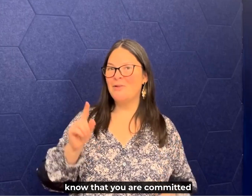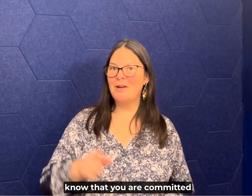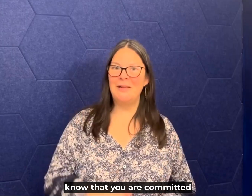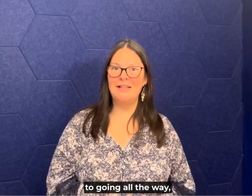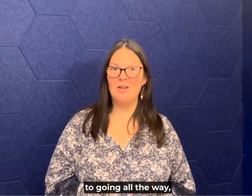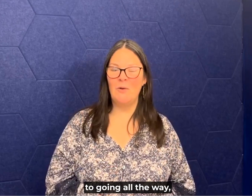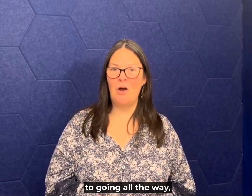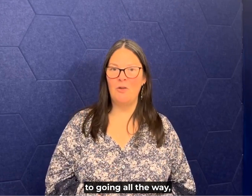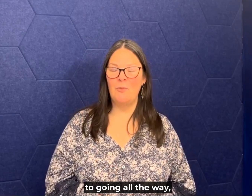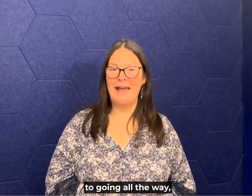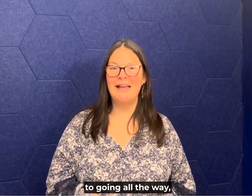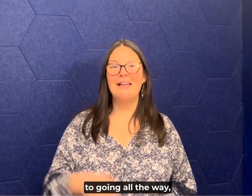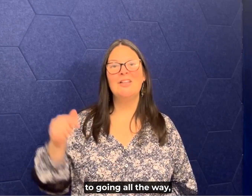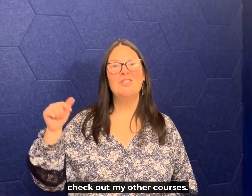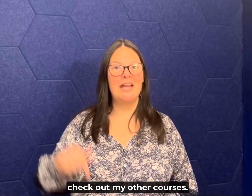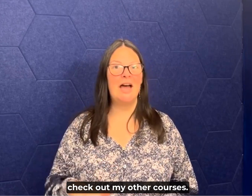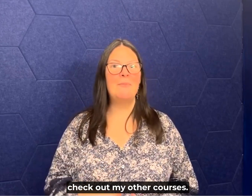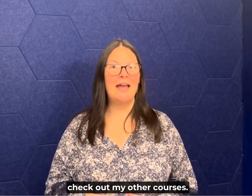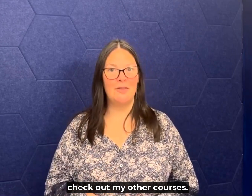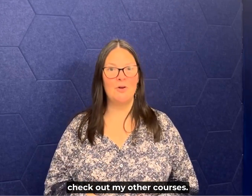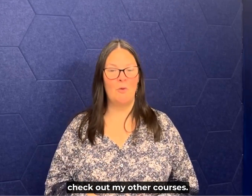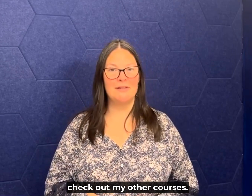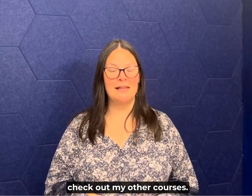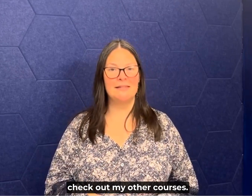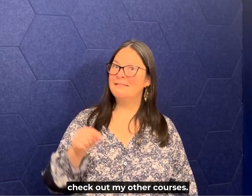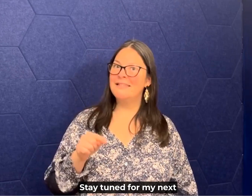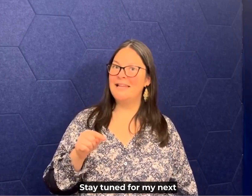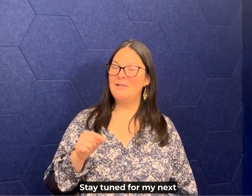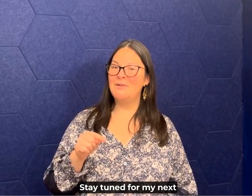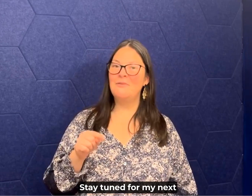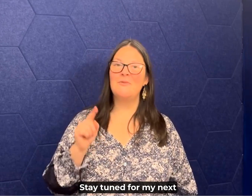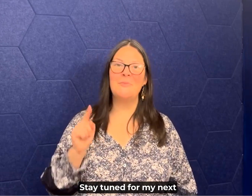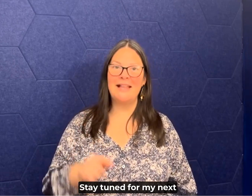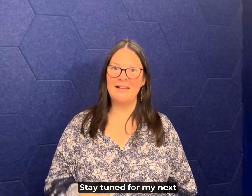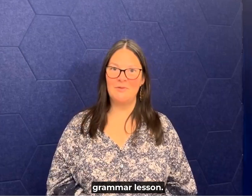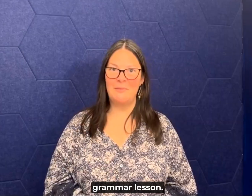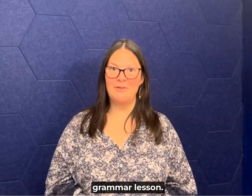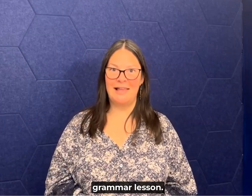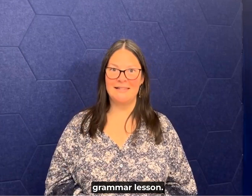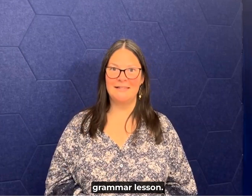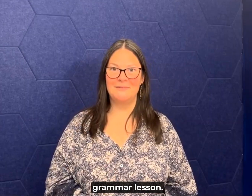committed to going all the way, check out my other courses. Stay tuned for my next grammar lesson.